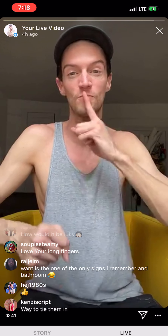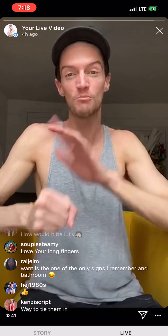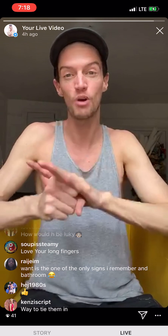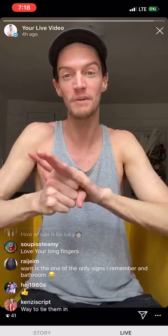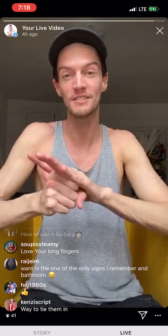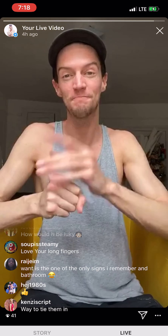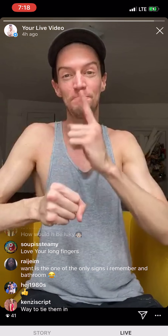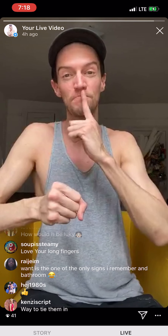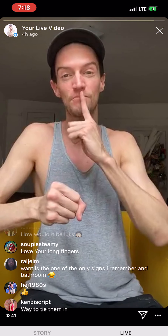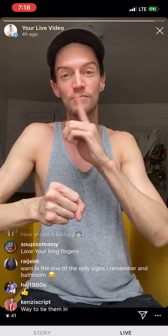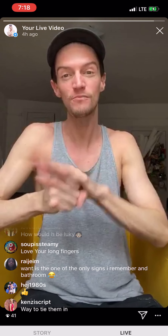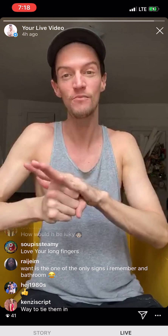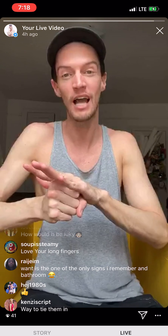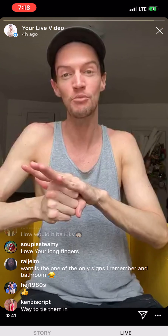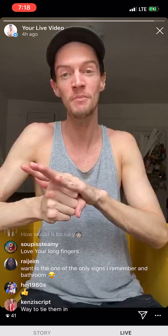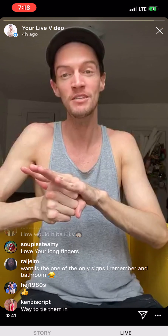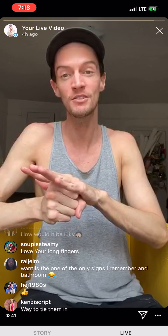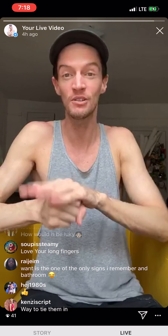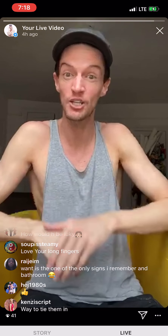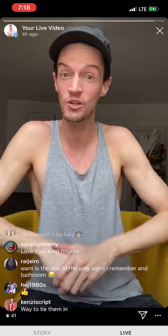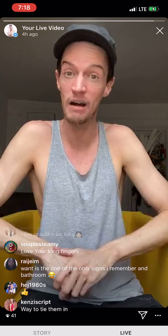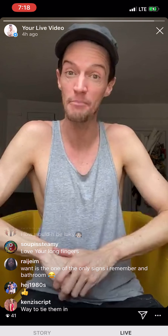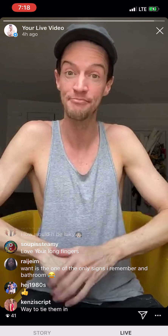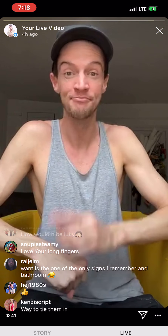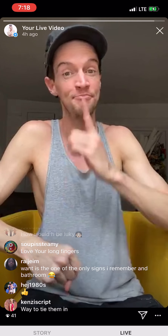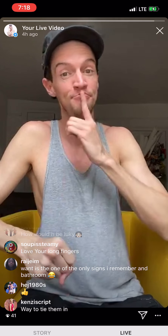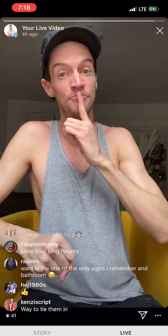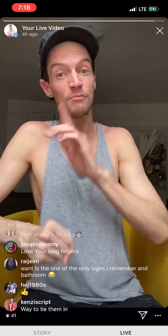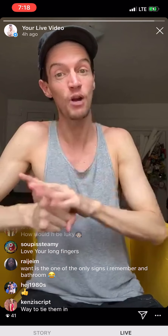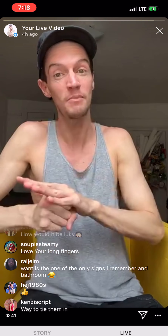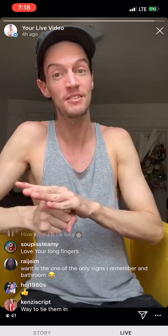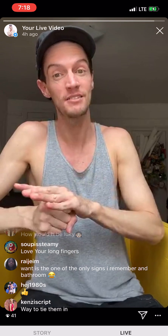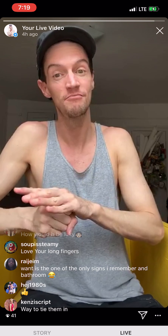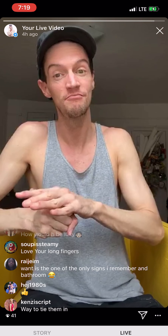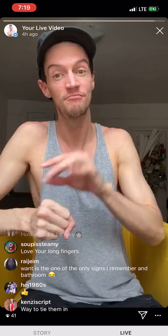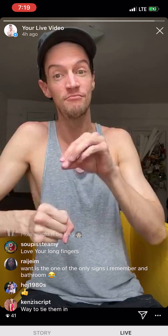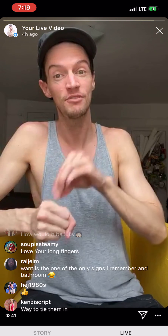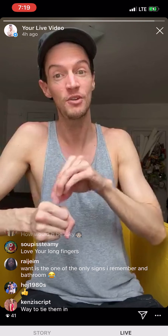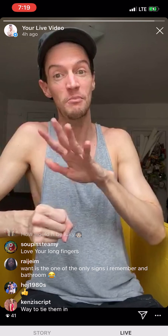Promise. I promise you'll like soda pop. Promise. Soda pop.